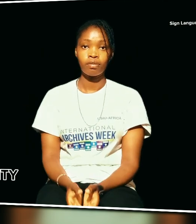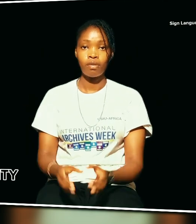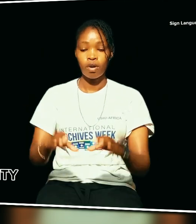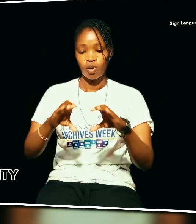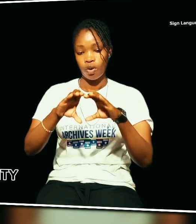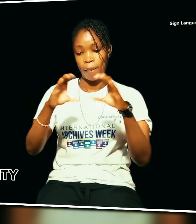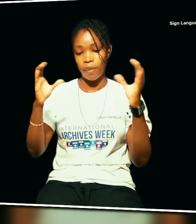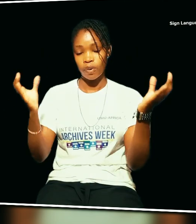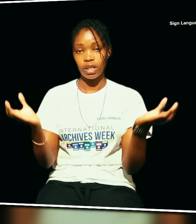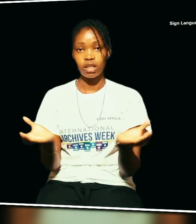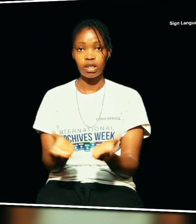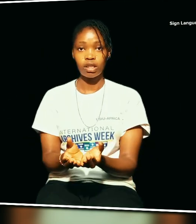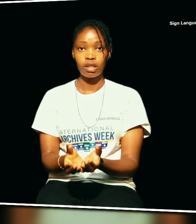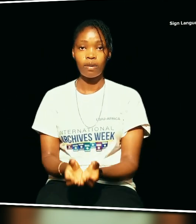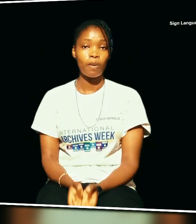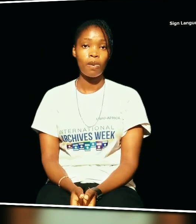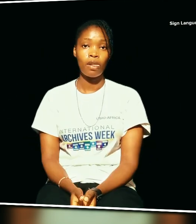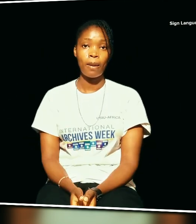Community.